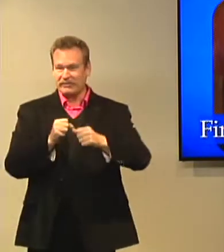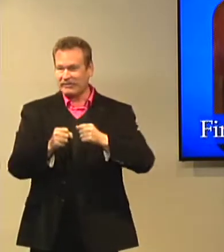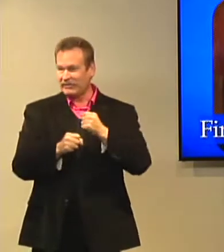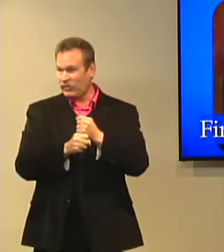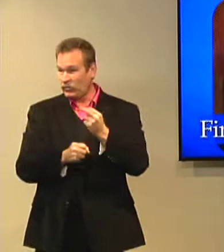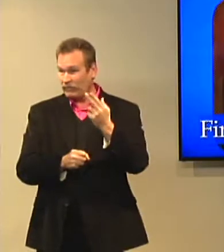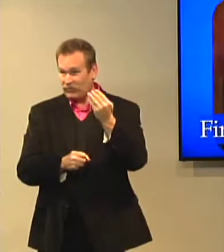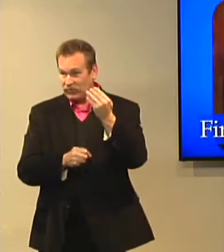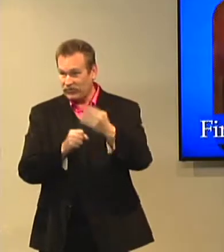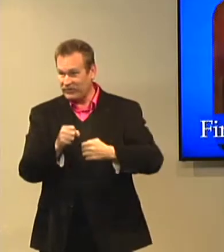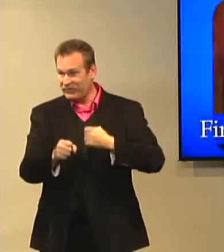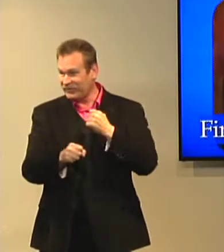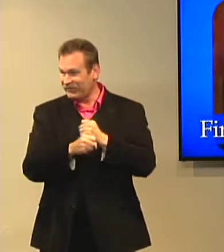procrastinated, and,